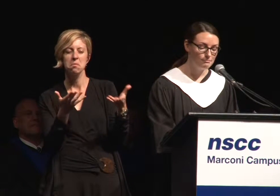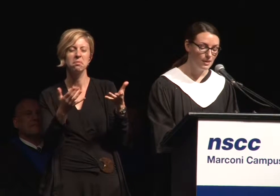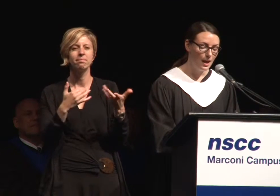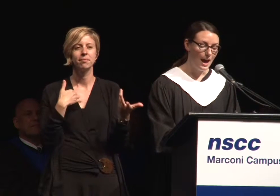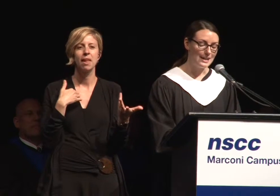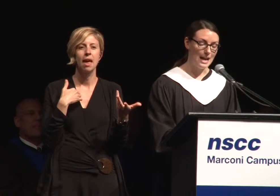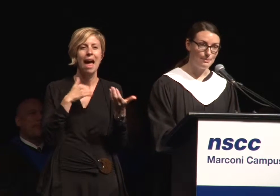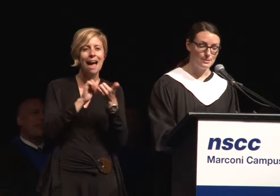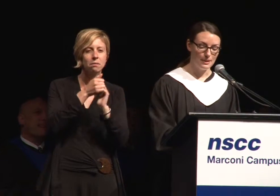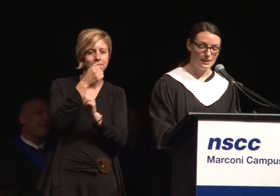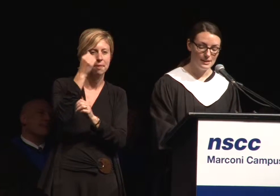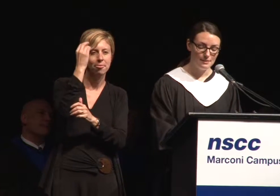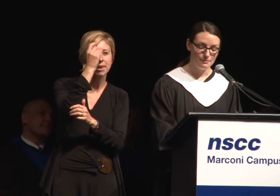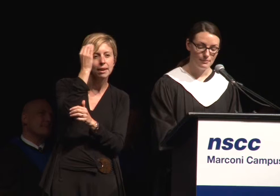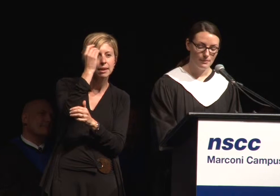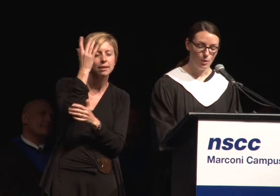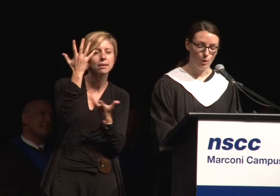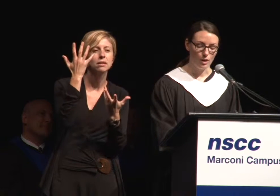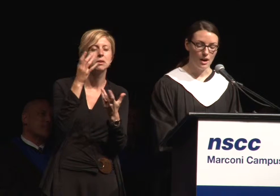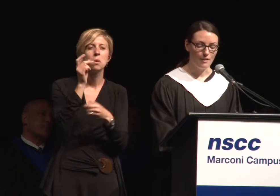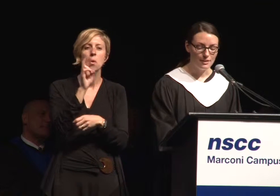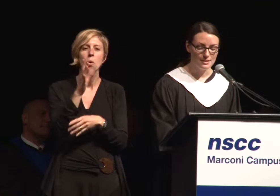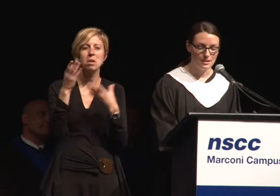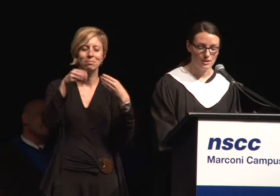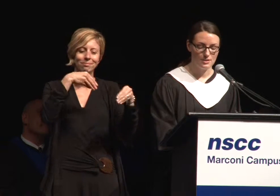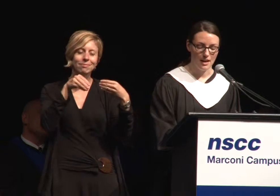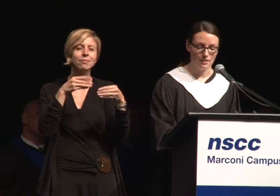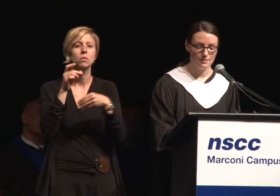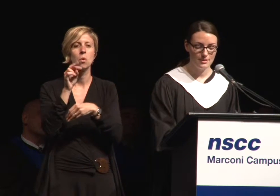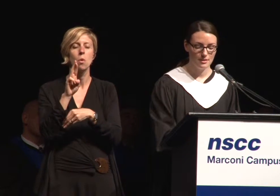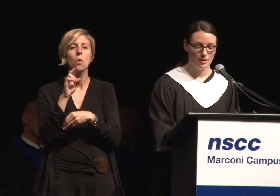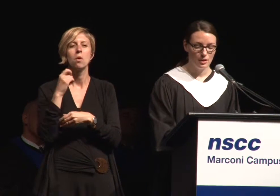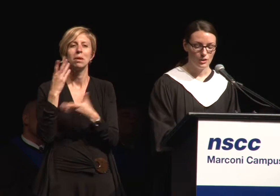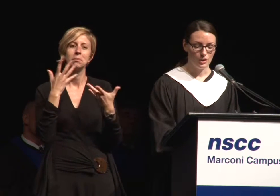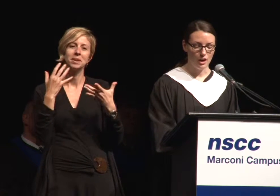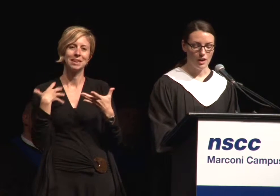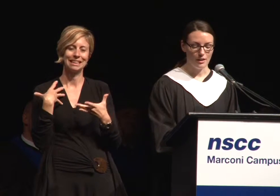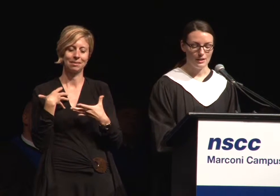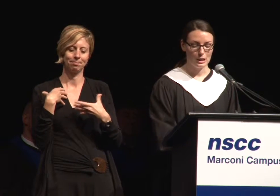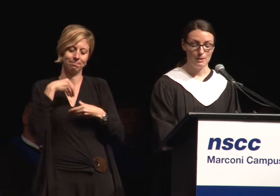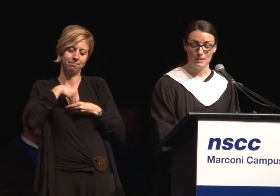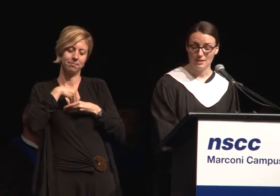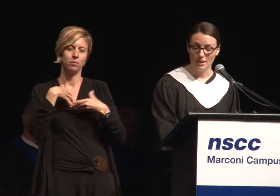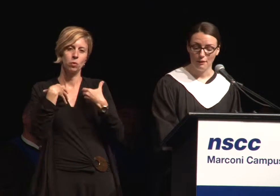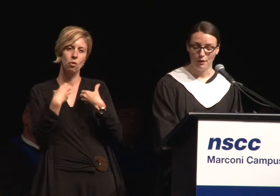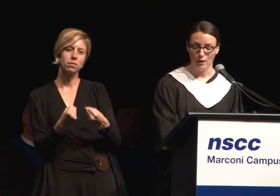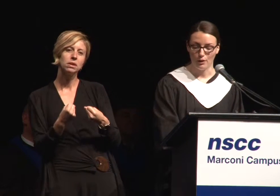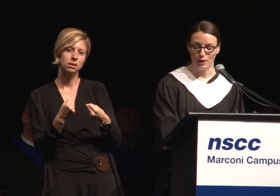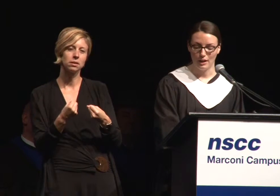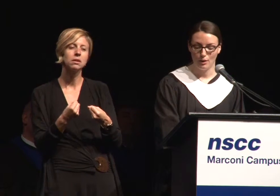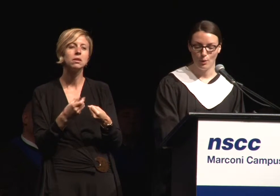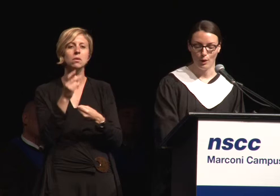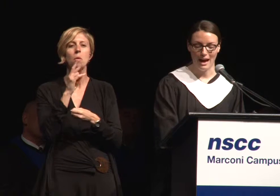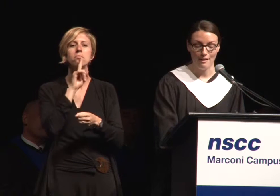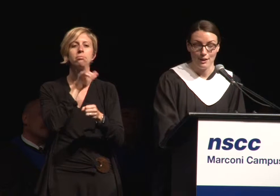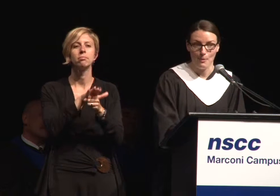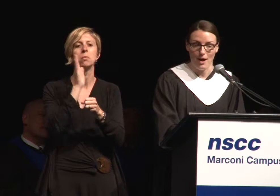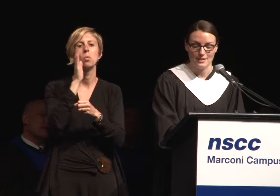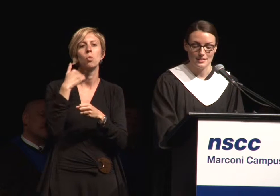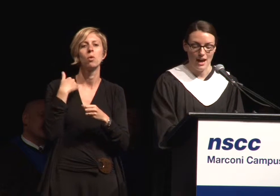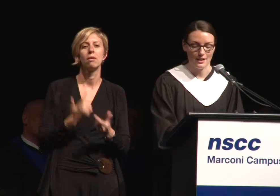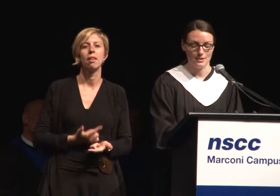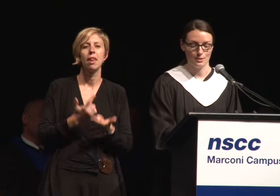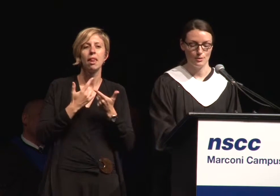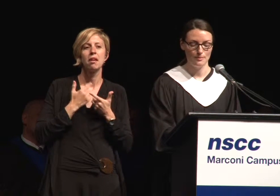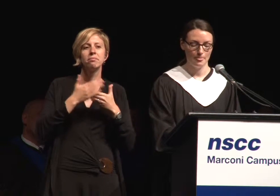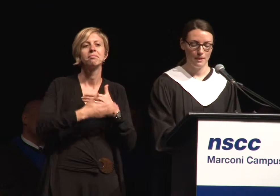solving, adaptability, or confidence in ourselves. You can call it commitment to lifelong learning or having a